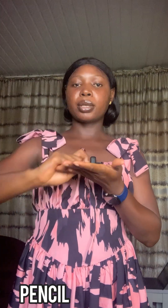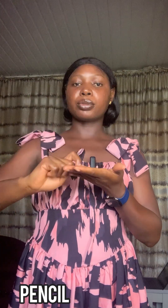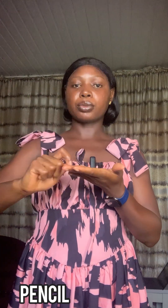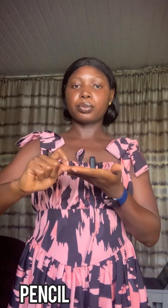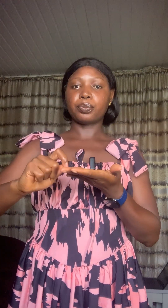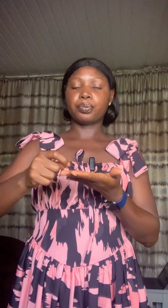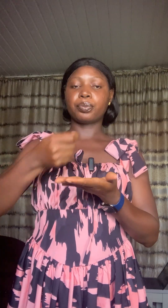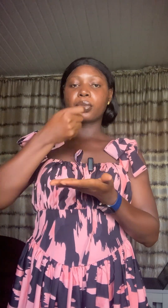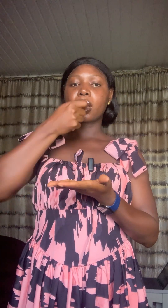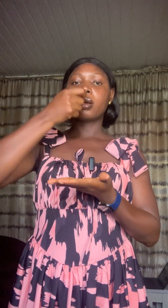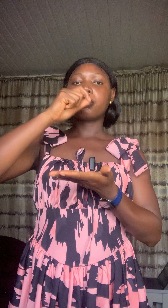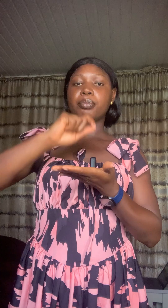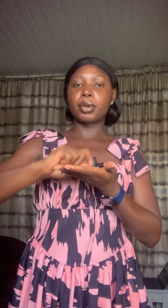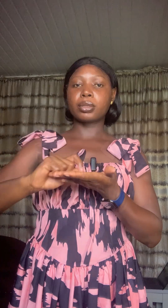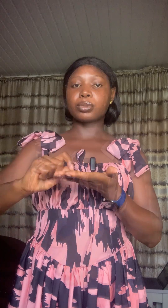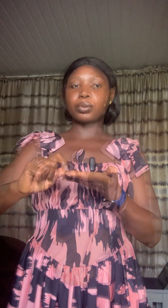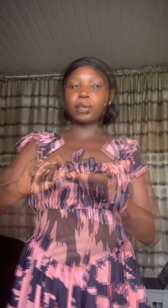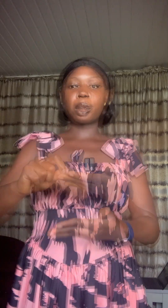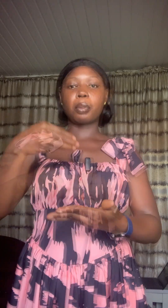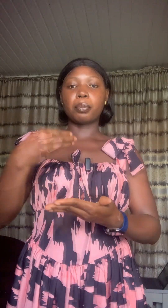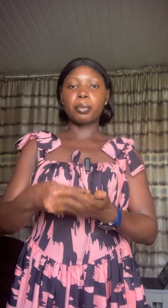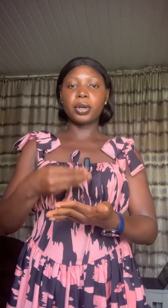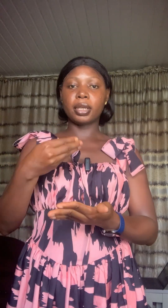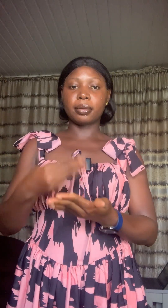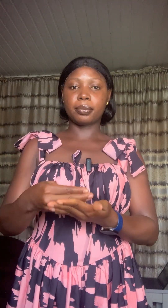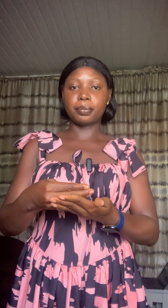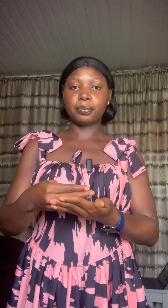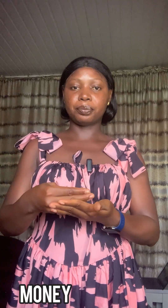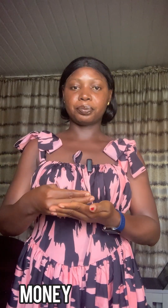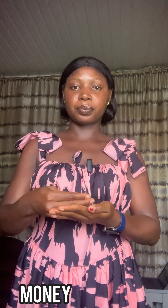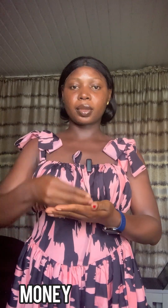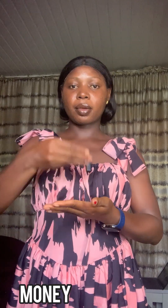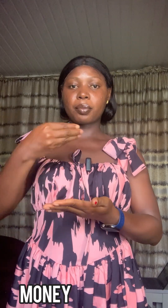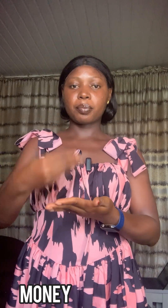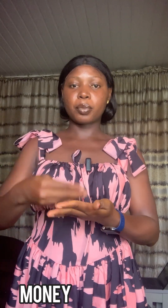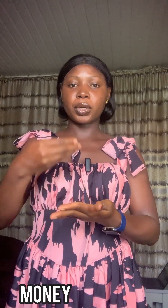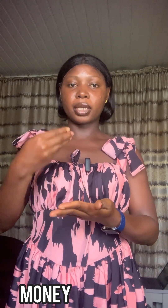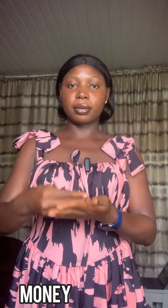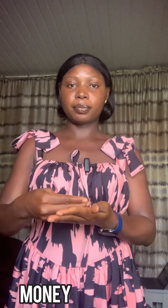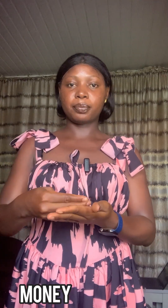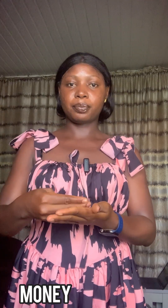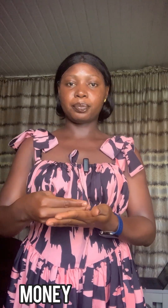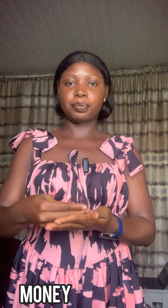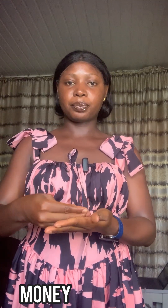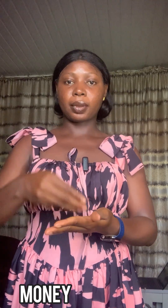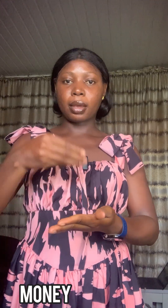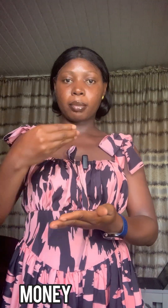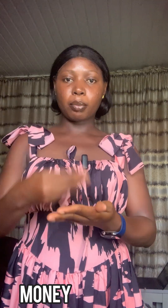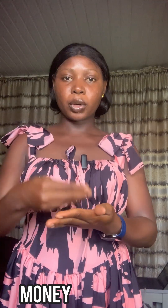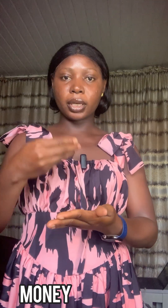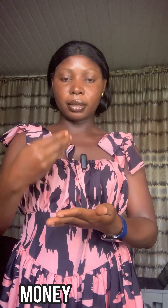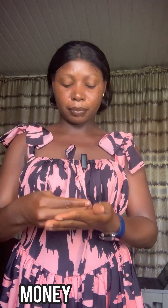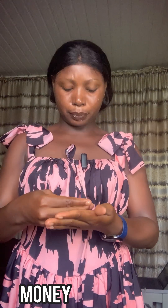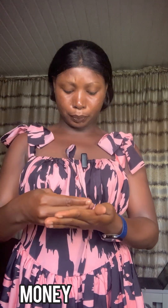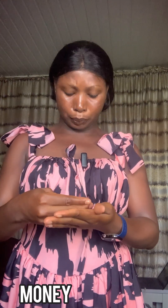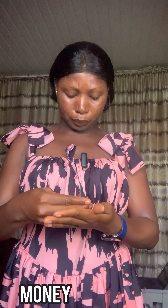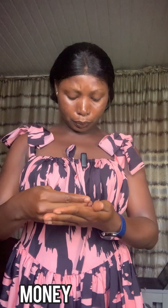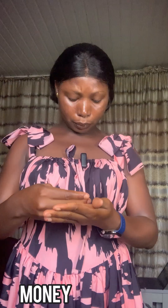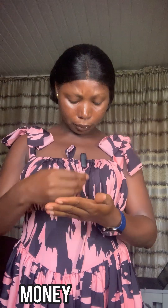pencil, pencil. Money, money, money,